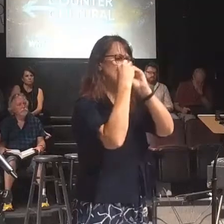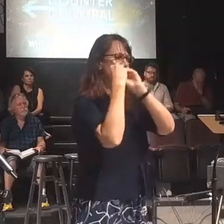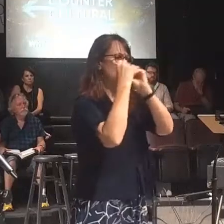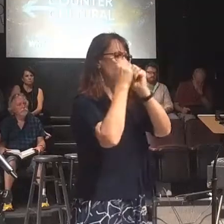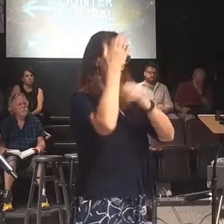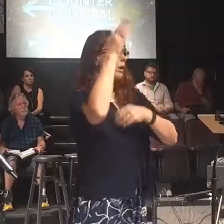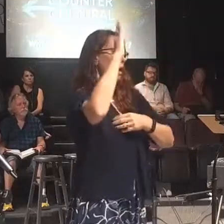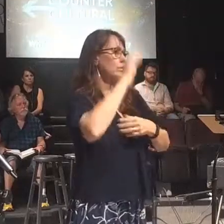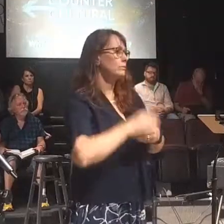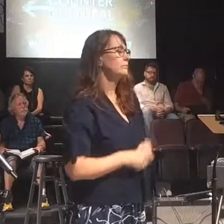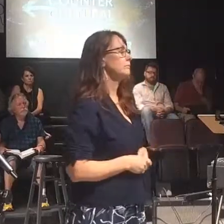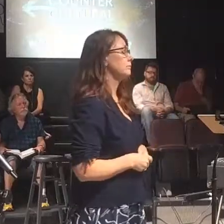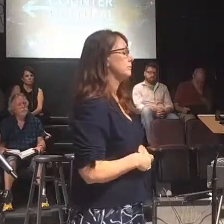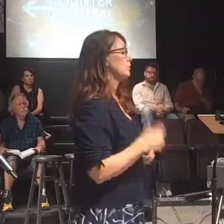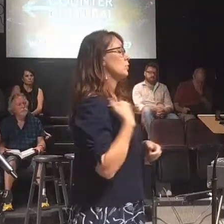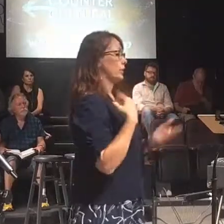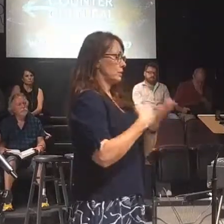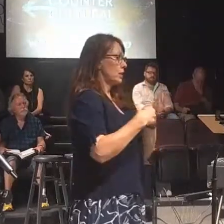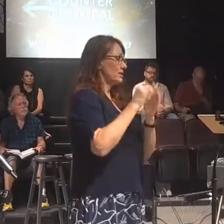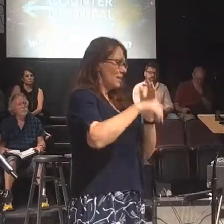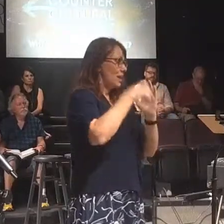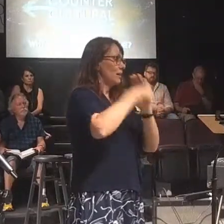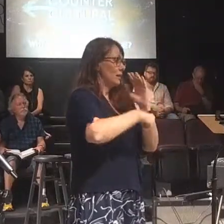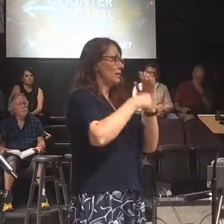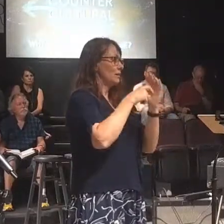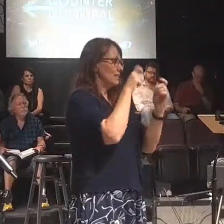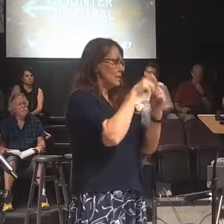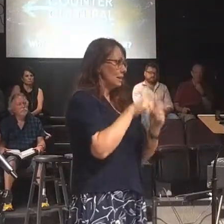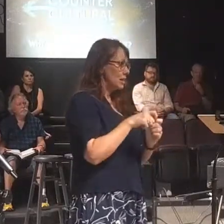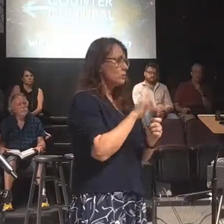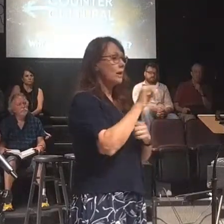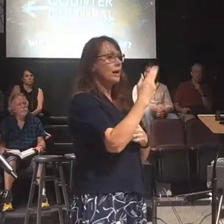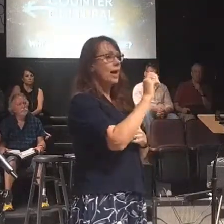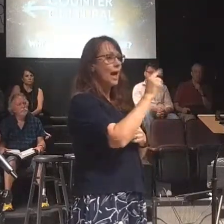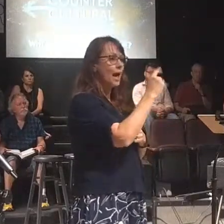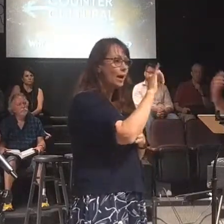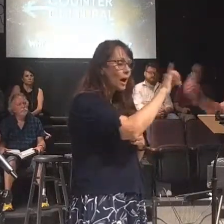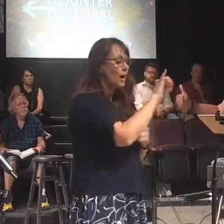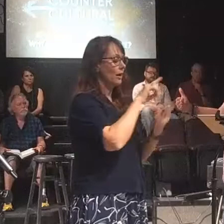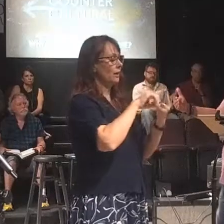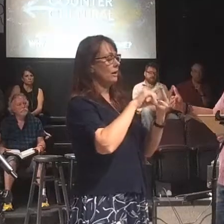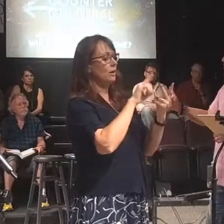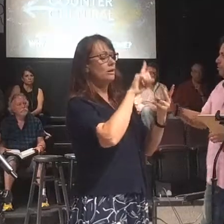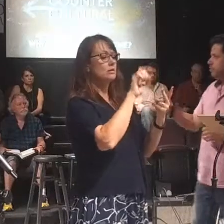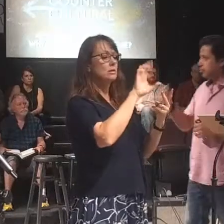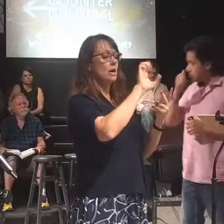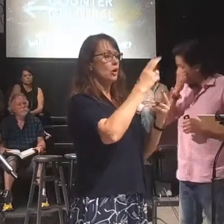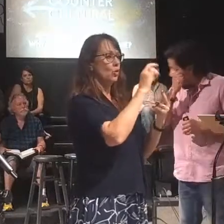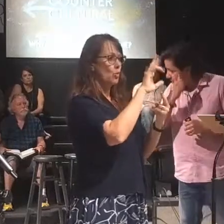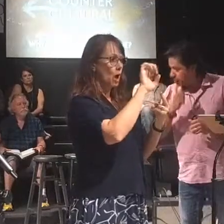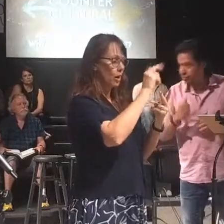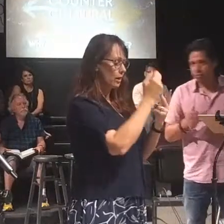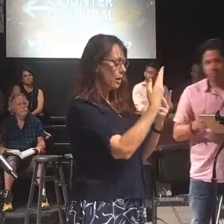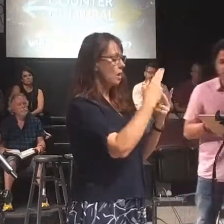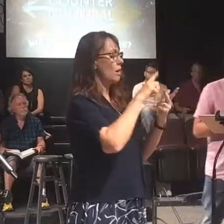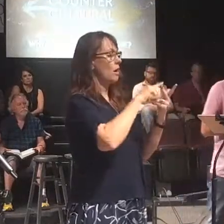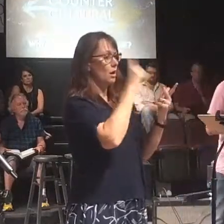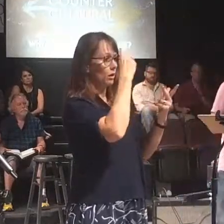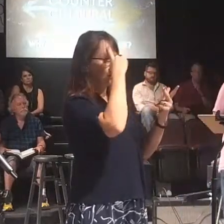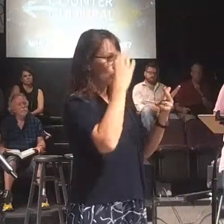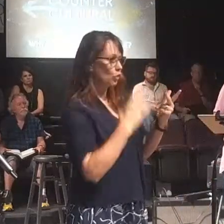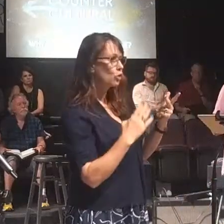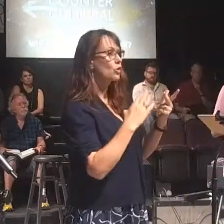So we discussed this in detail, and these people like Haggai and Zechariah and the governor of Jerusalem, his name was